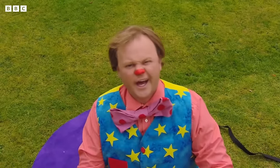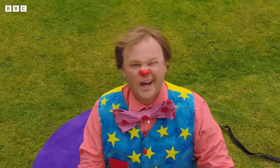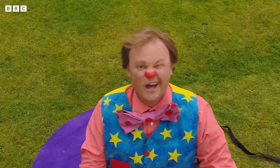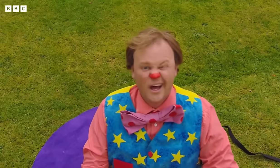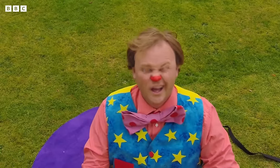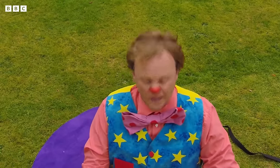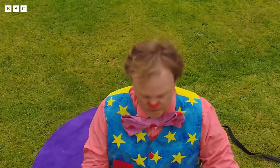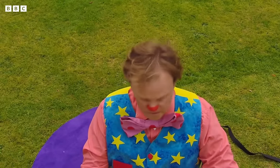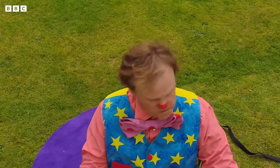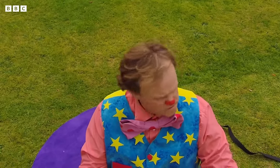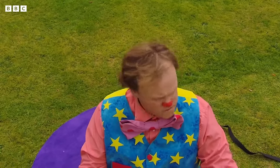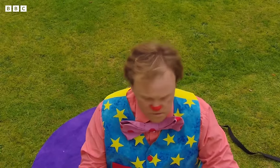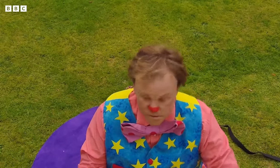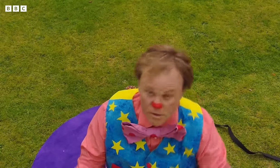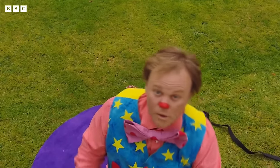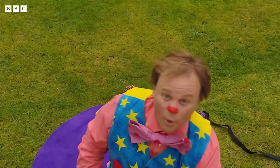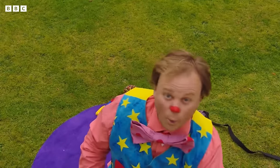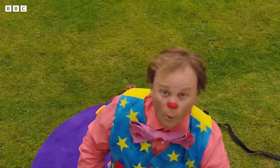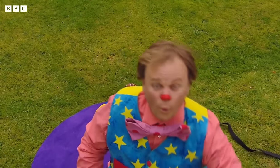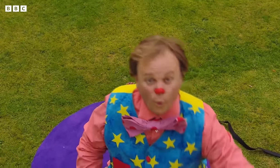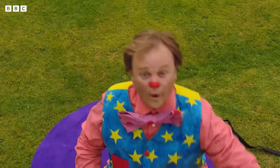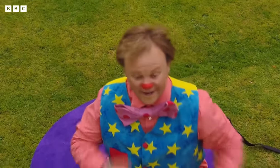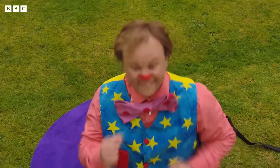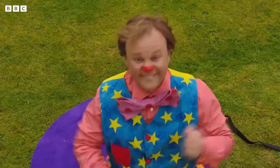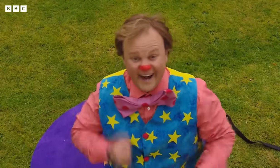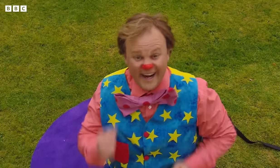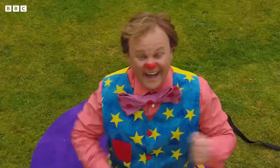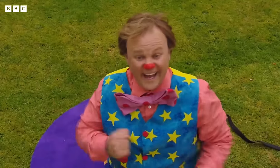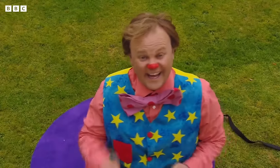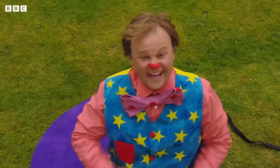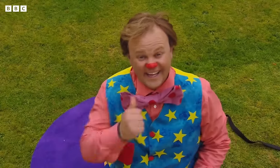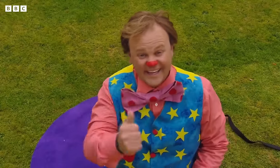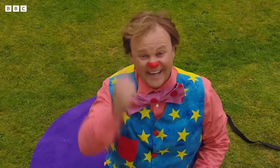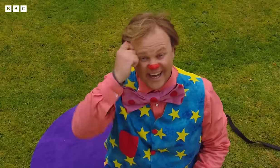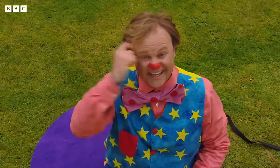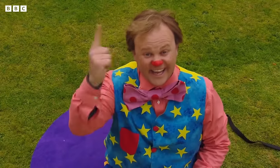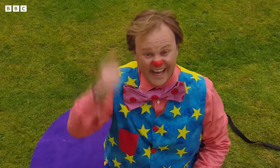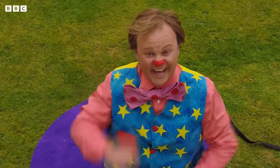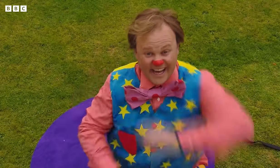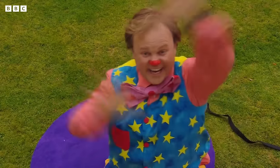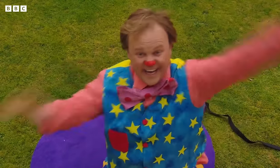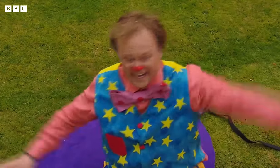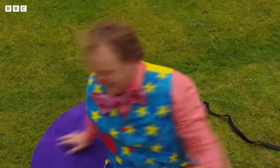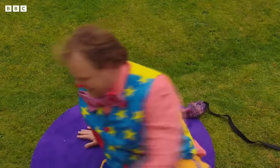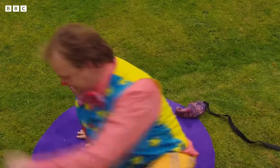Try running, Mr. Tumble. Ooh, running? Good idea!